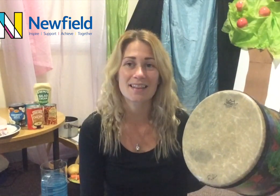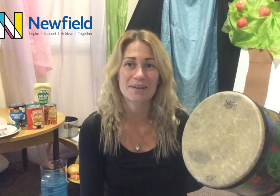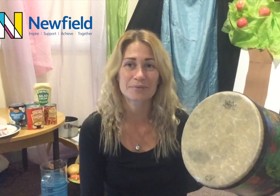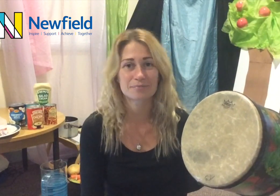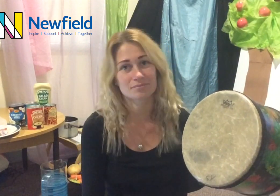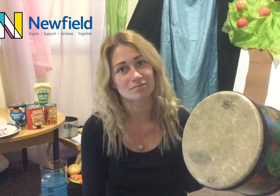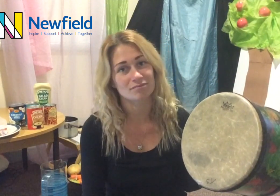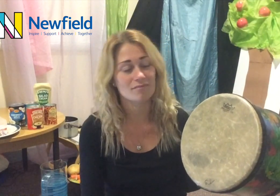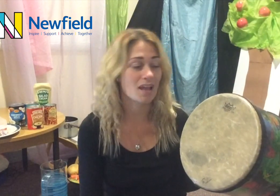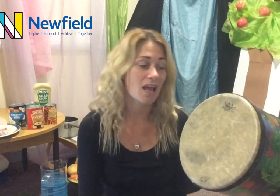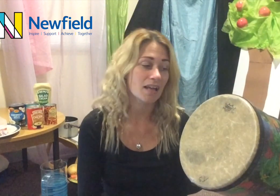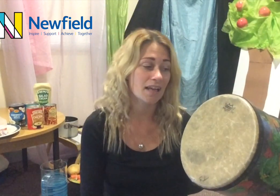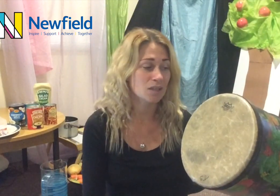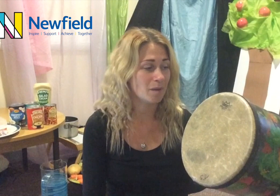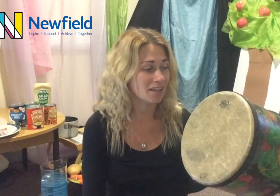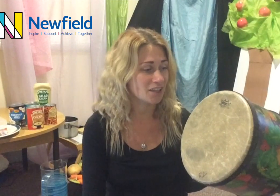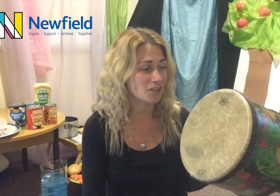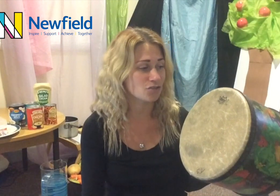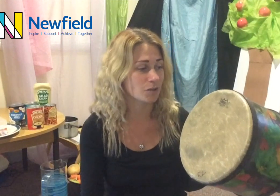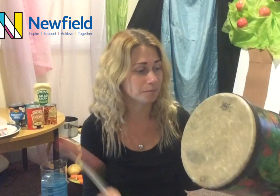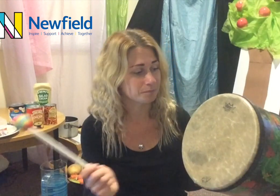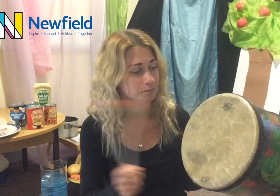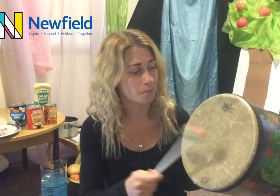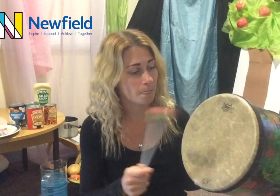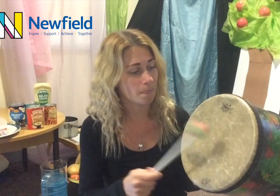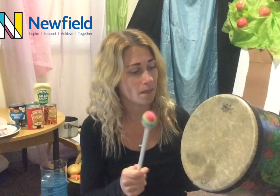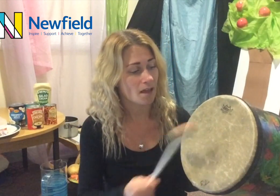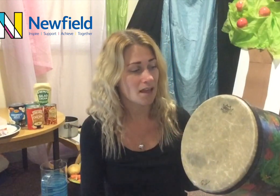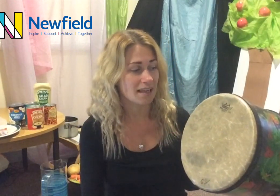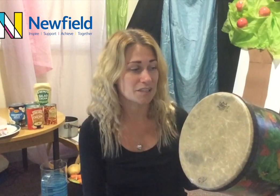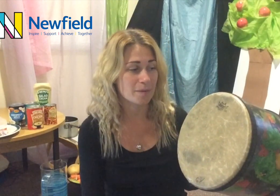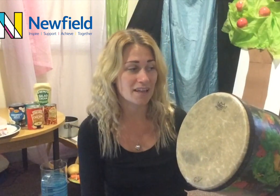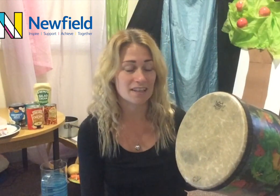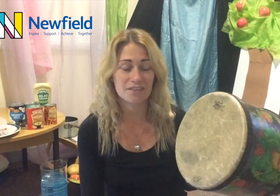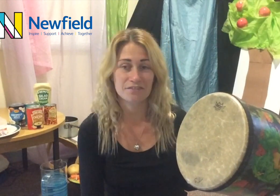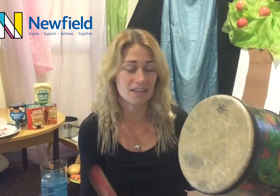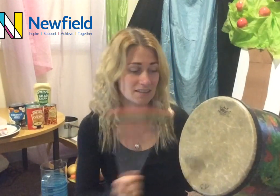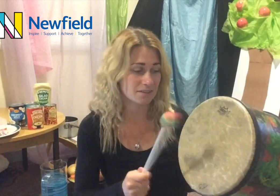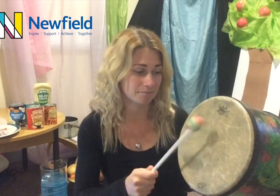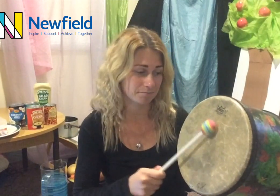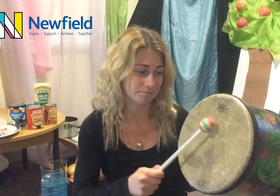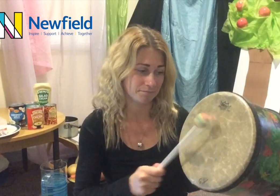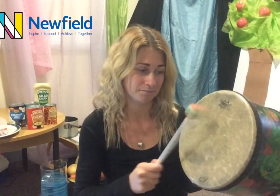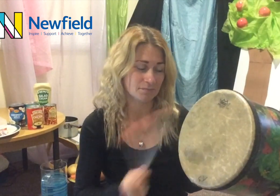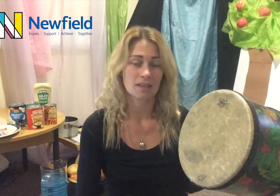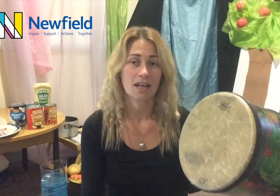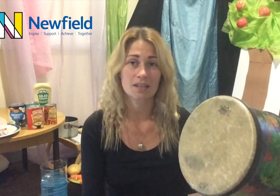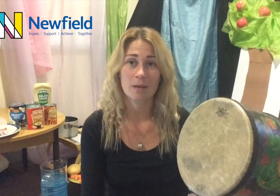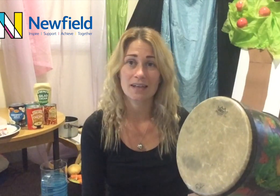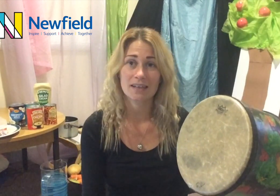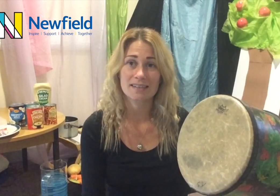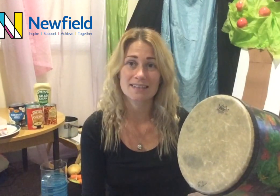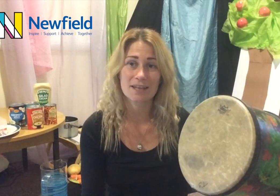hello. Can you bang your drum? Can you bang it fast? Can you bang it